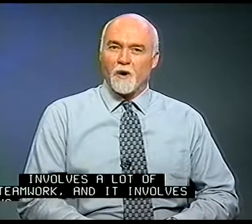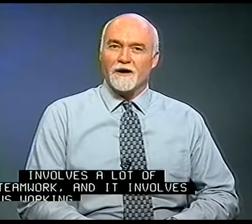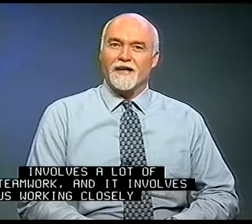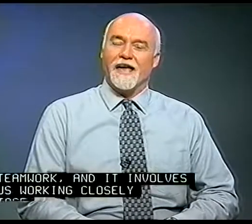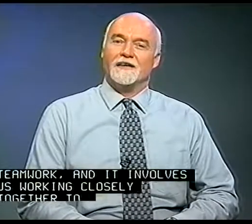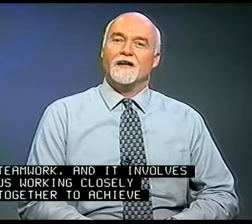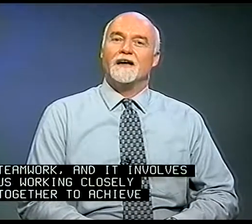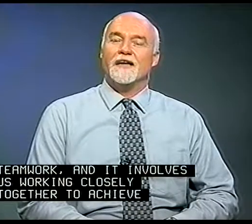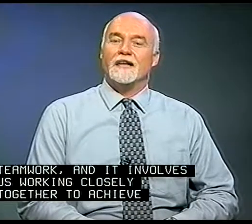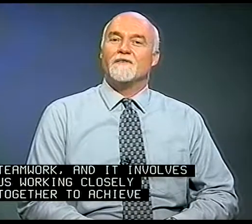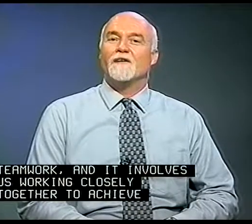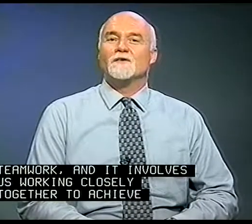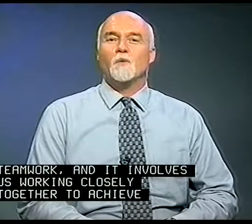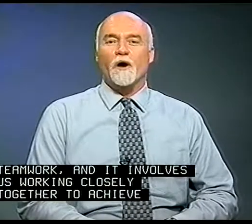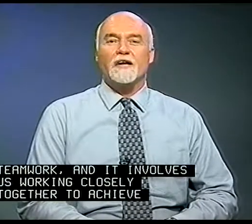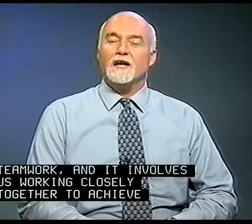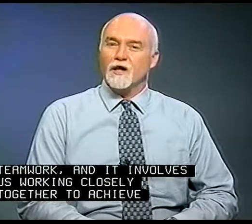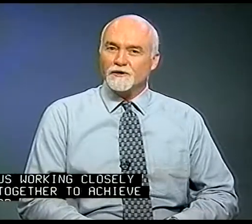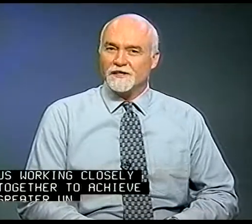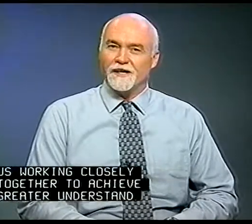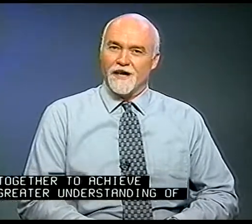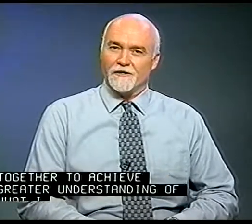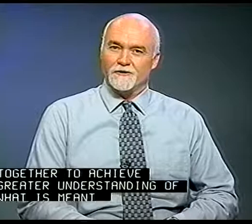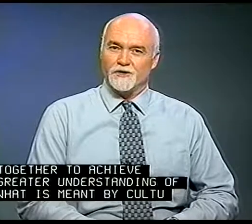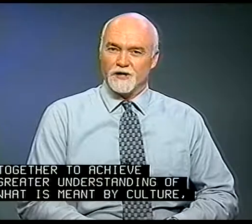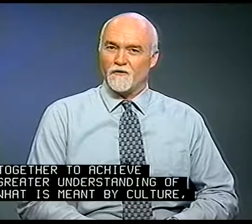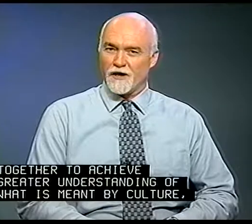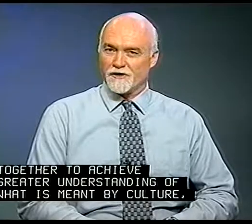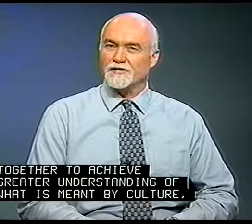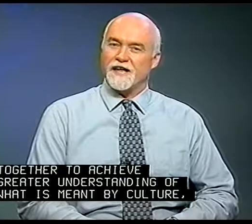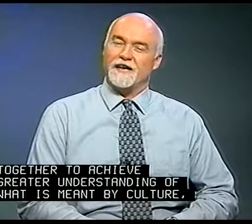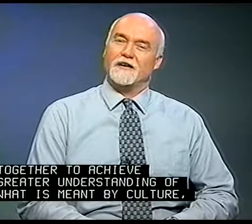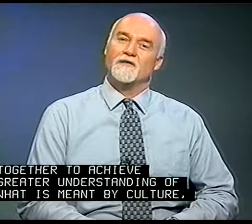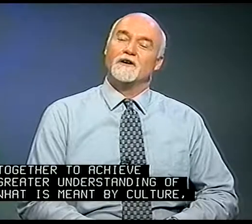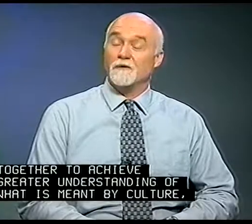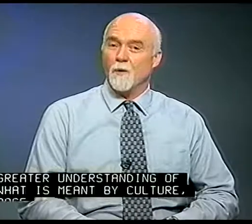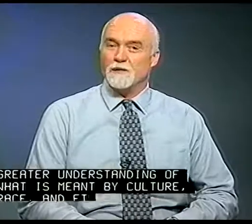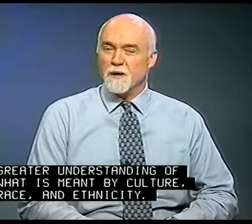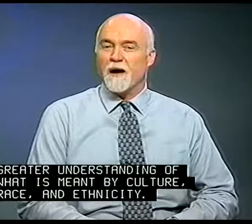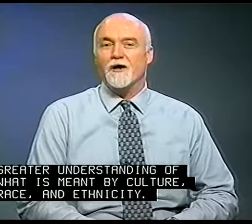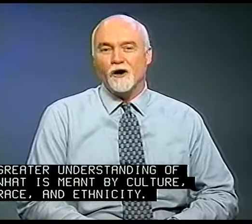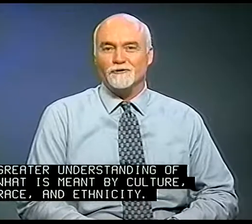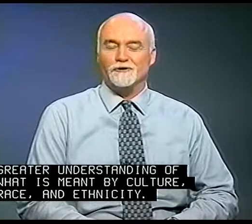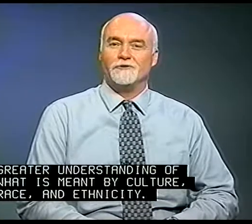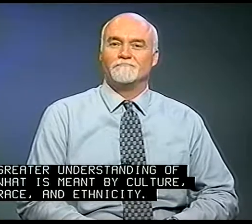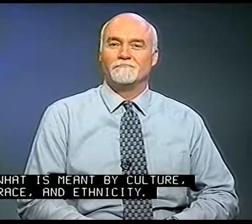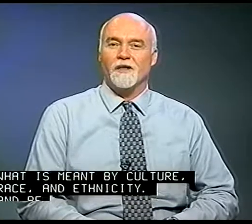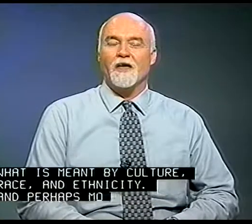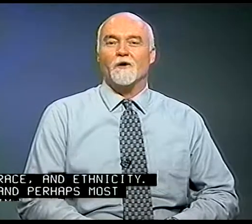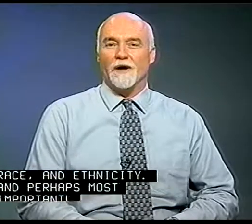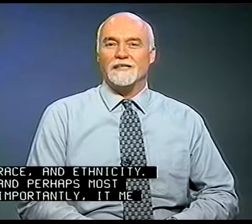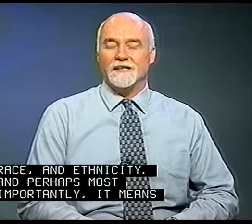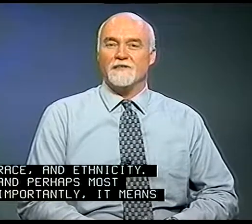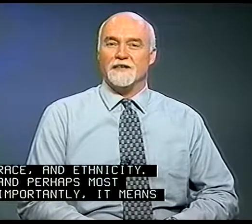teamwork and it involves us working closely together to achieve greater understanding of what is meant by culture, race, and